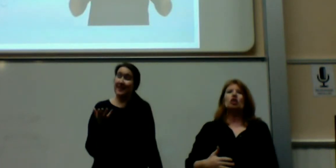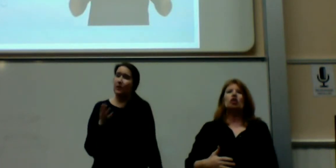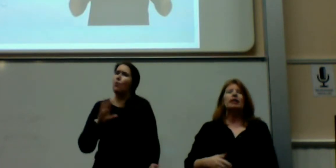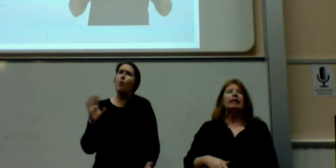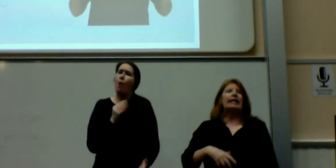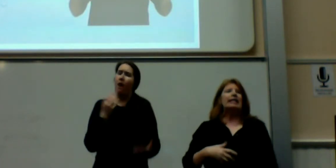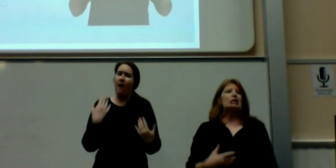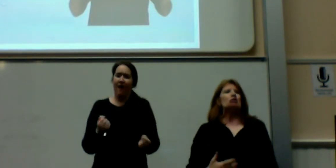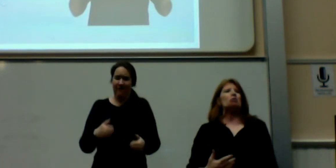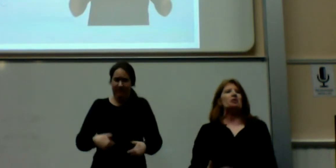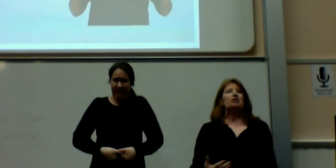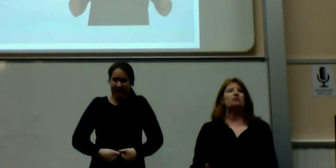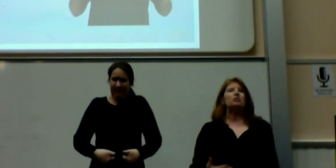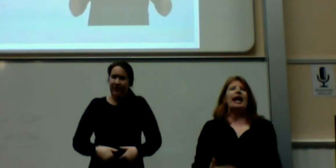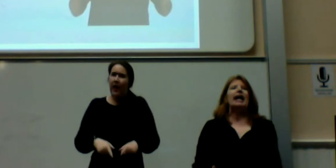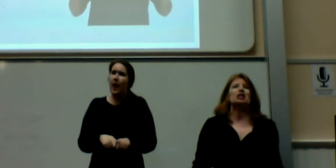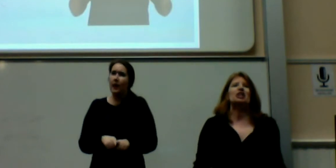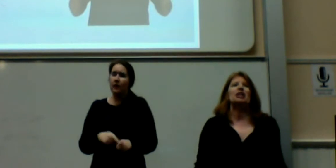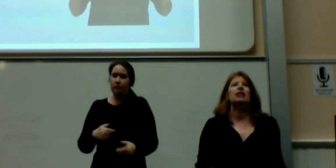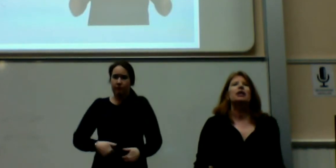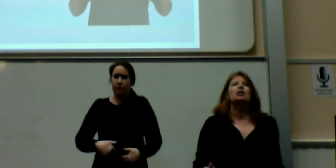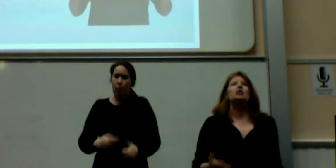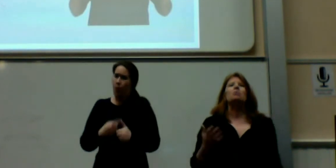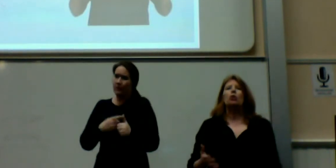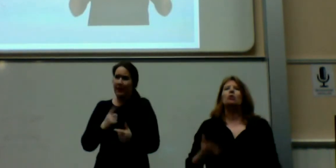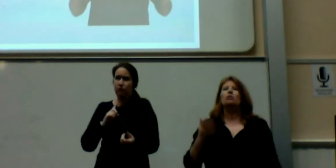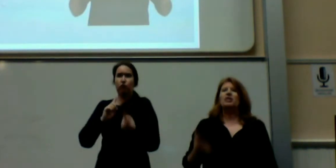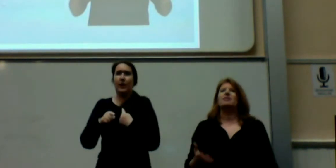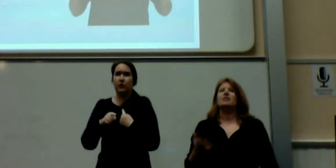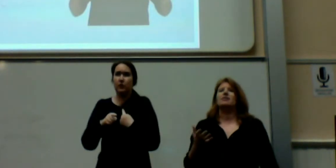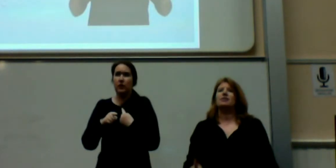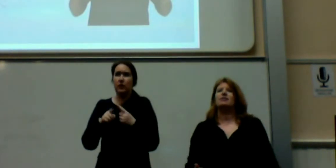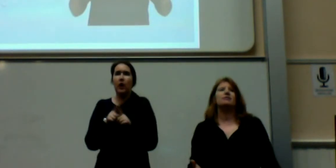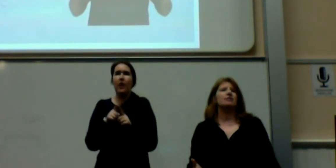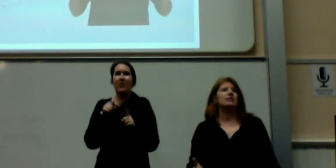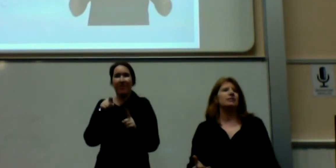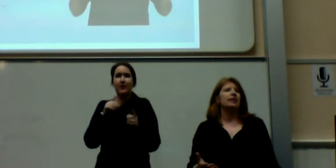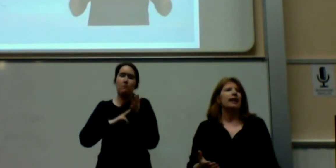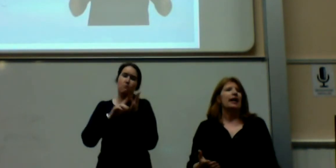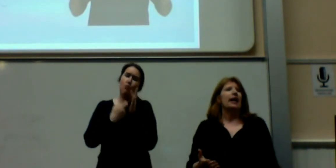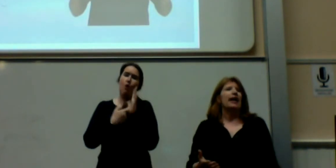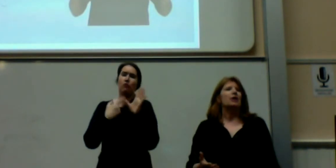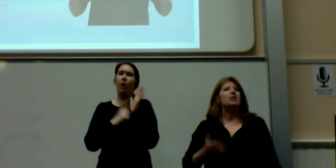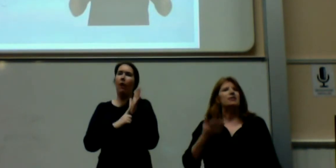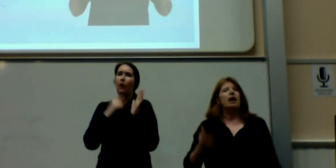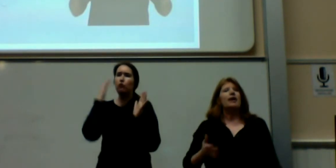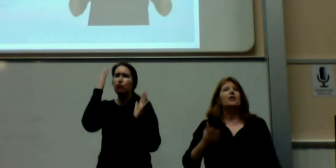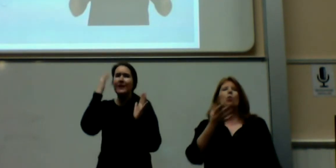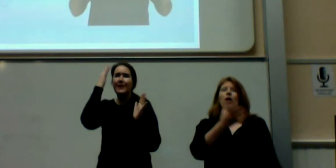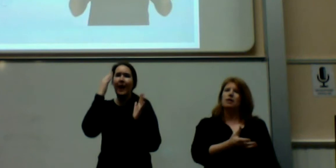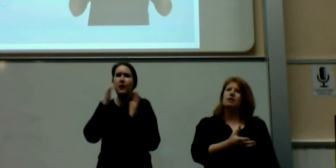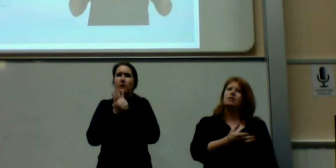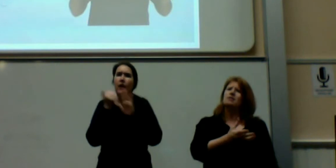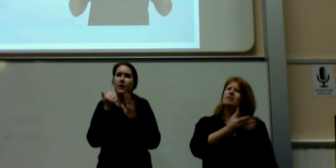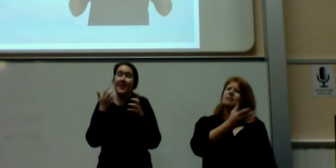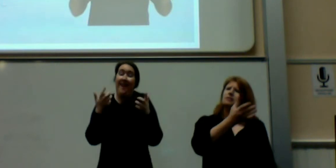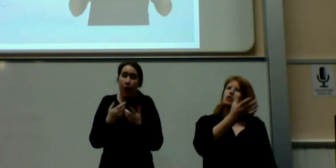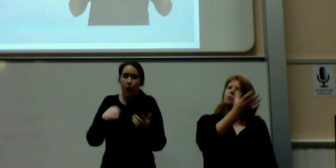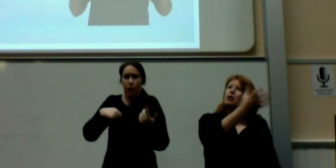internal, intuitive reaction to moral reasoning skills, and we decide that one